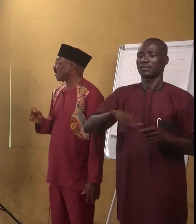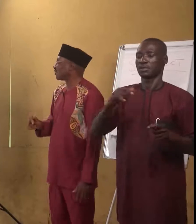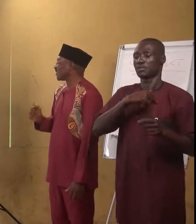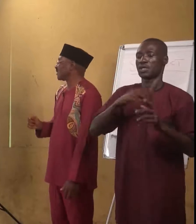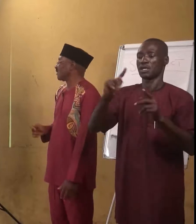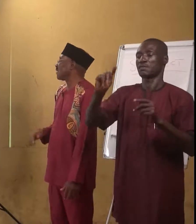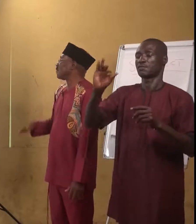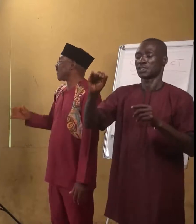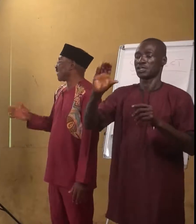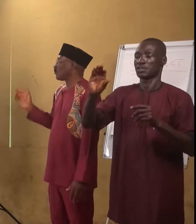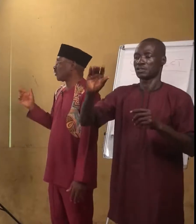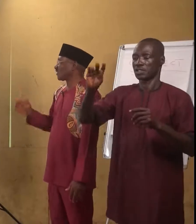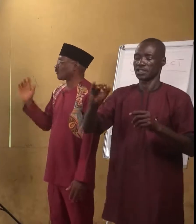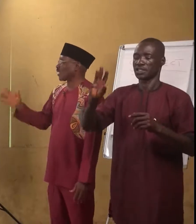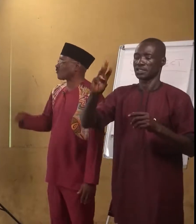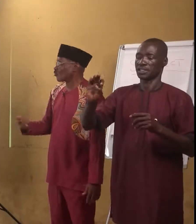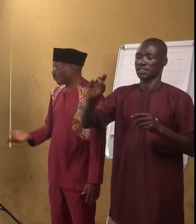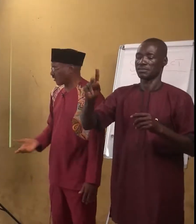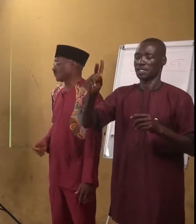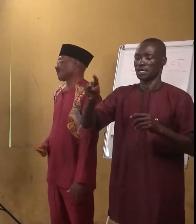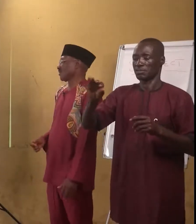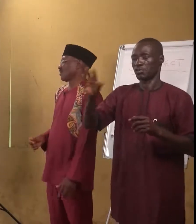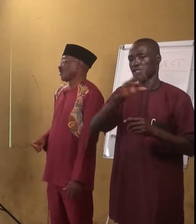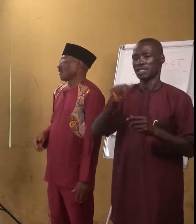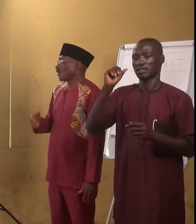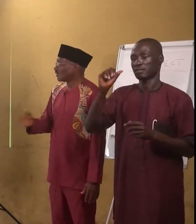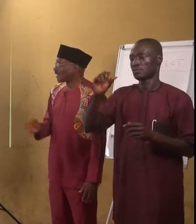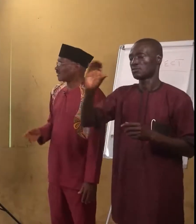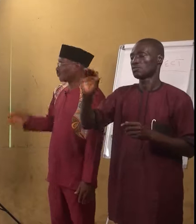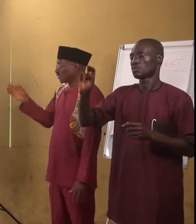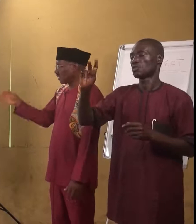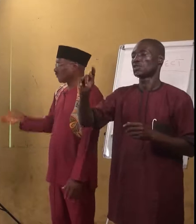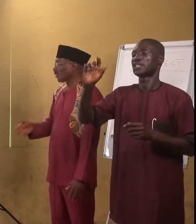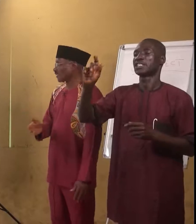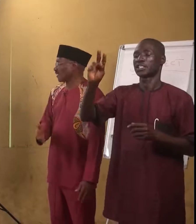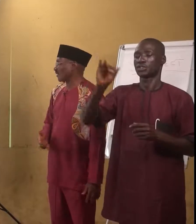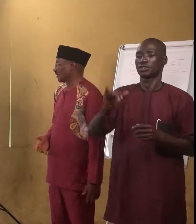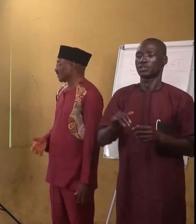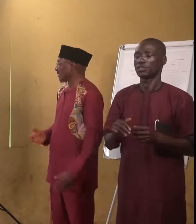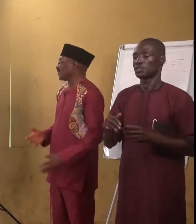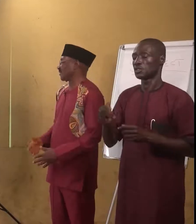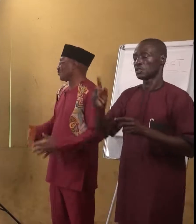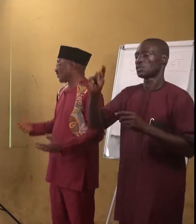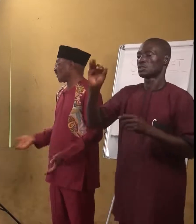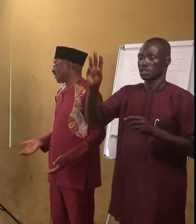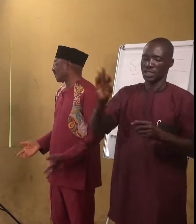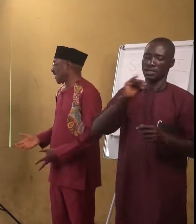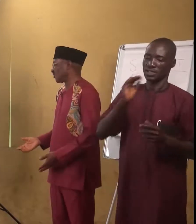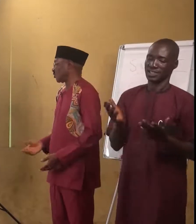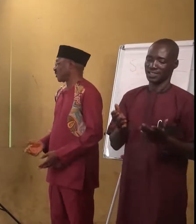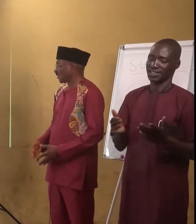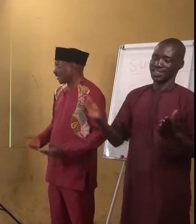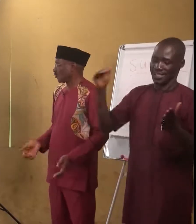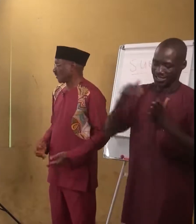have town, city, megapolis, and we have conurbation. Under this, we see what town is. Town is nucleated,